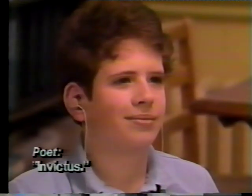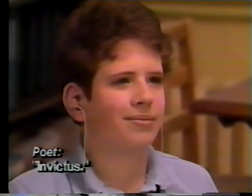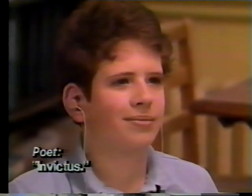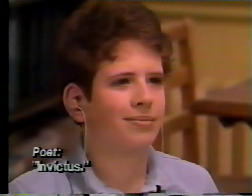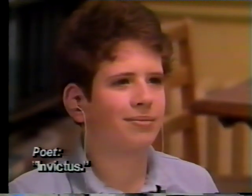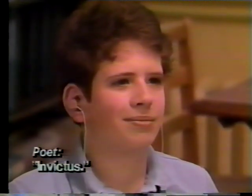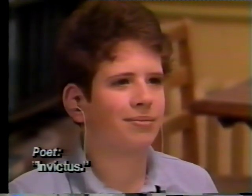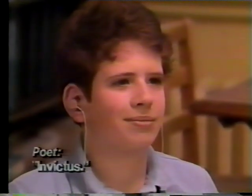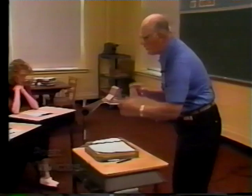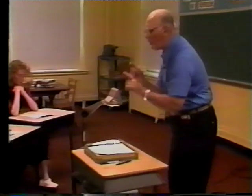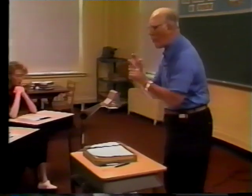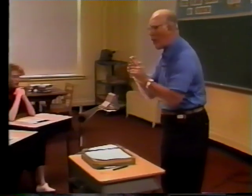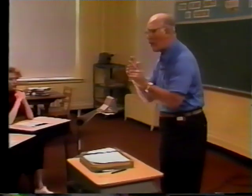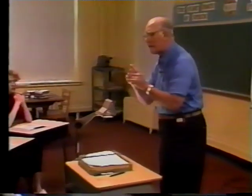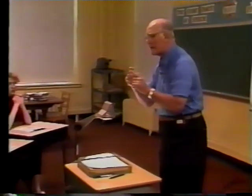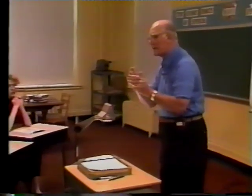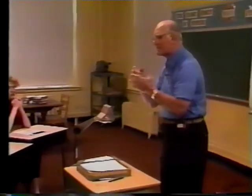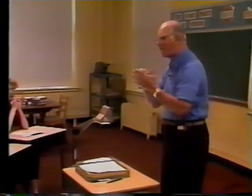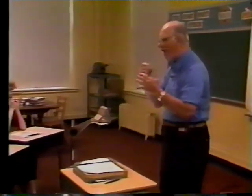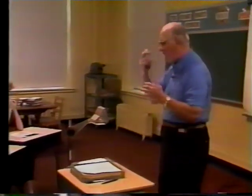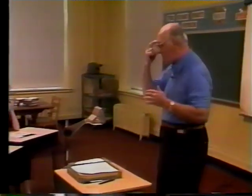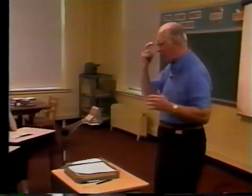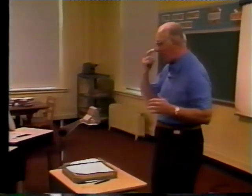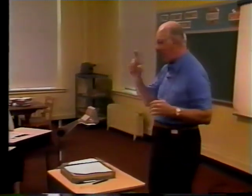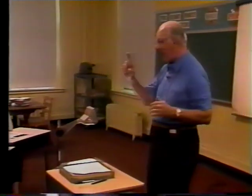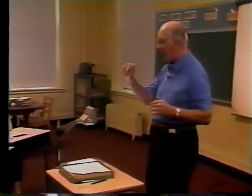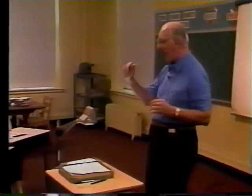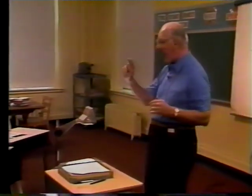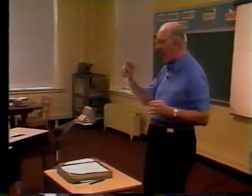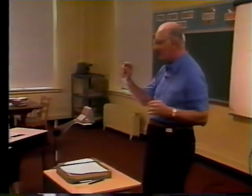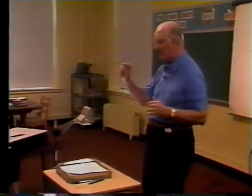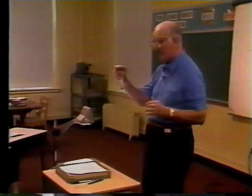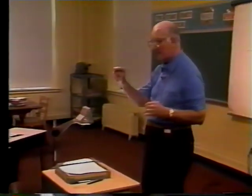Invictus. The word is from Latin.